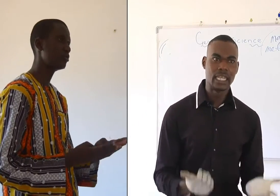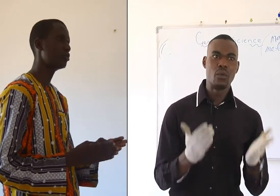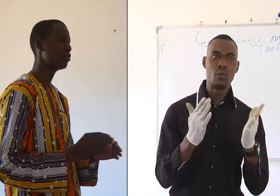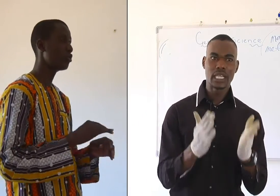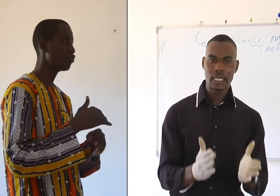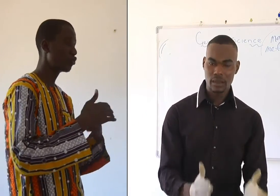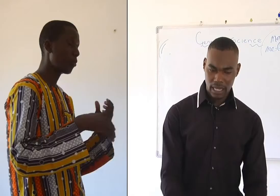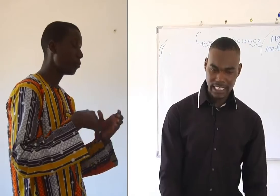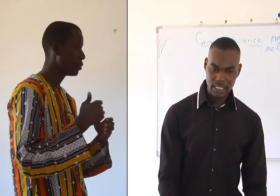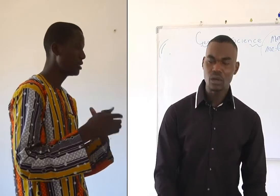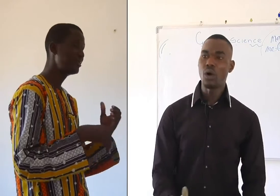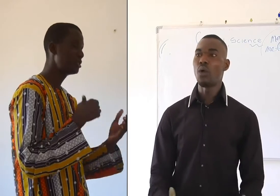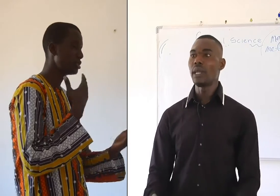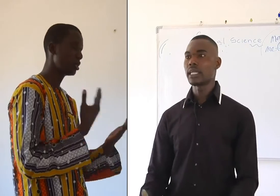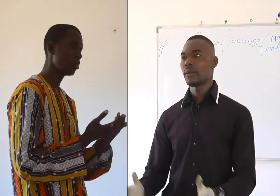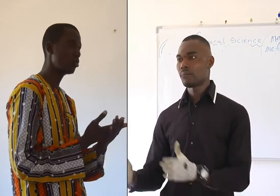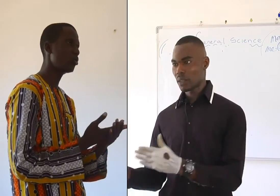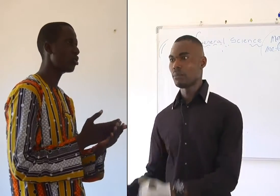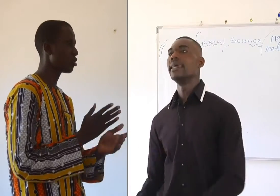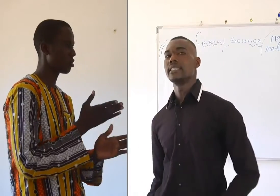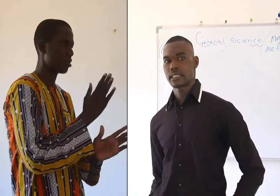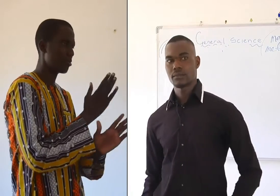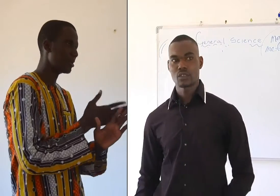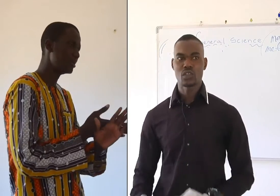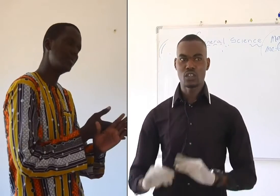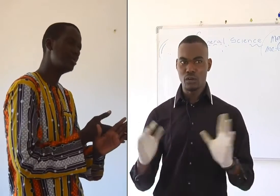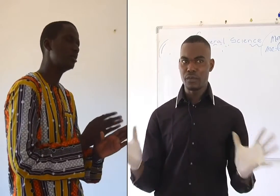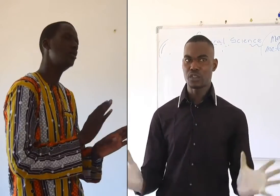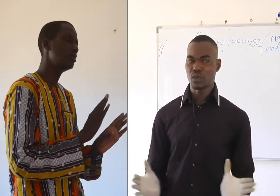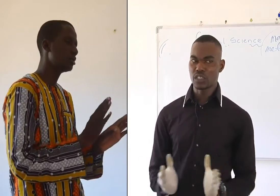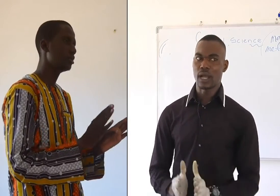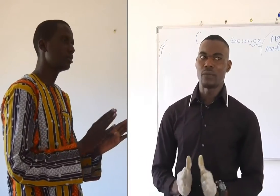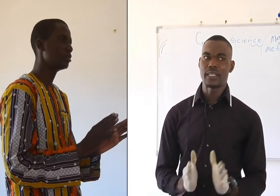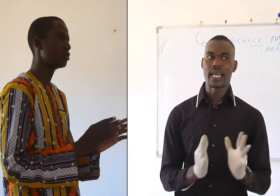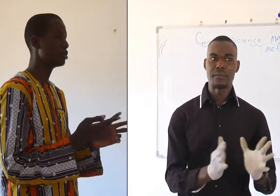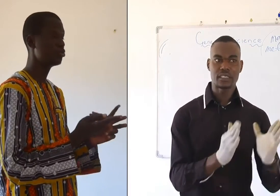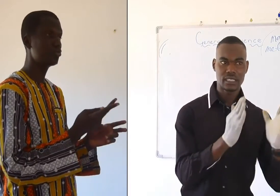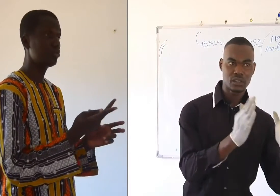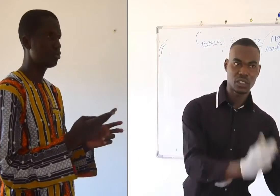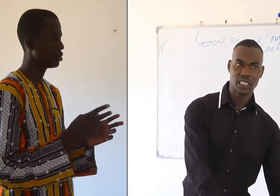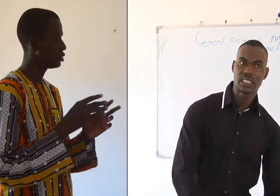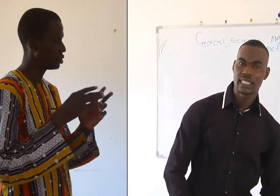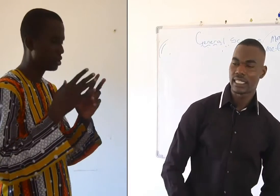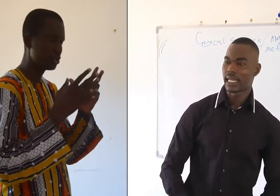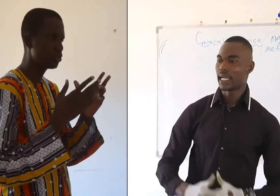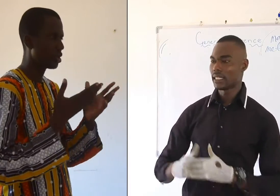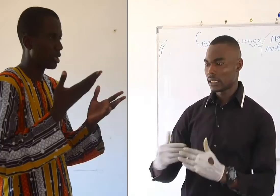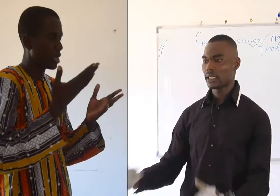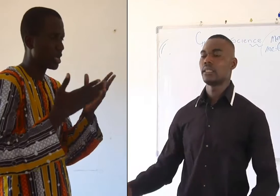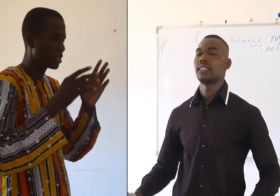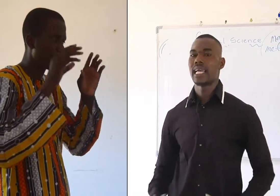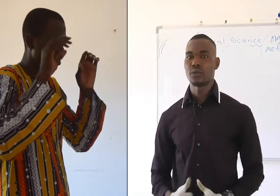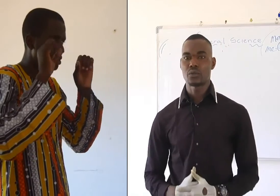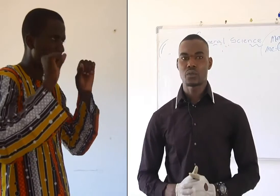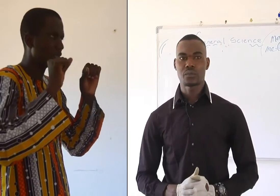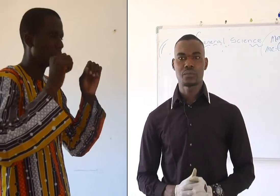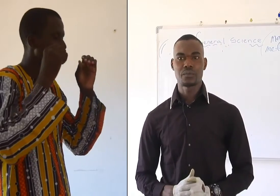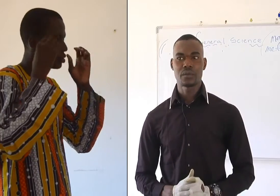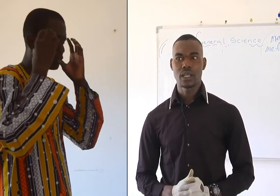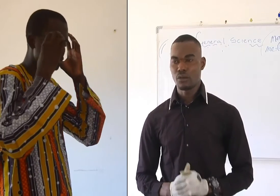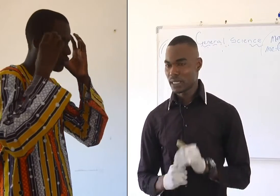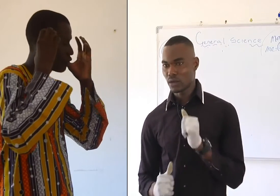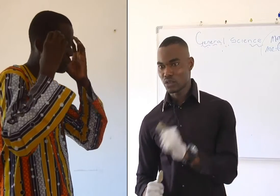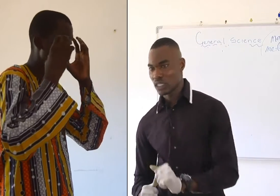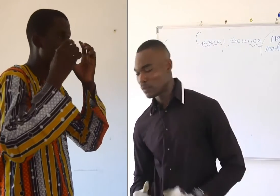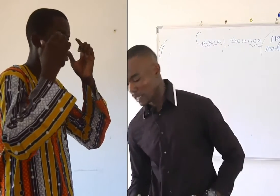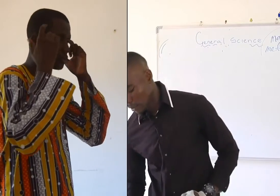as a what? Weak acid or weak base. So don't confuse those terms with the terms concentrated and dilute.